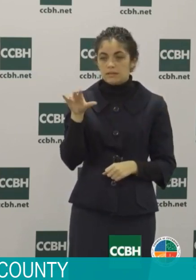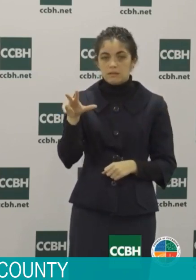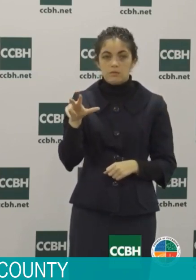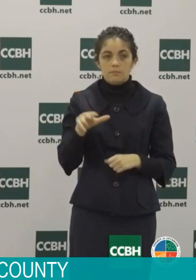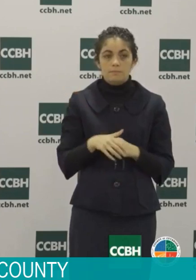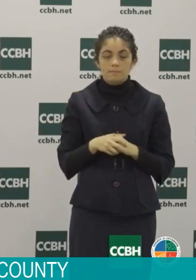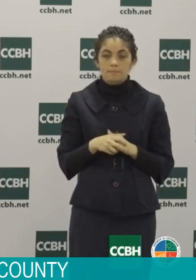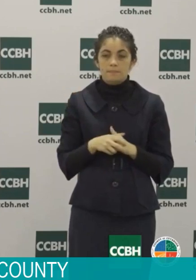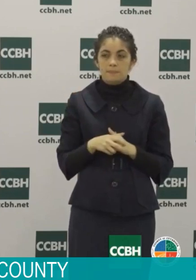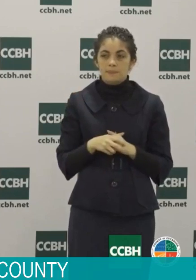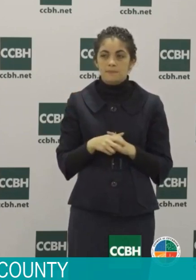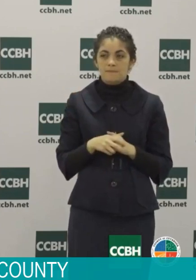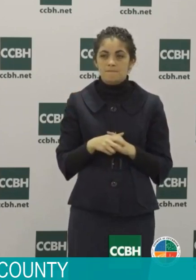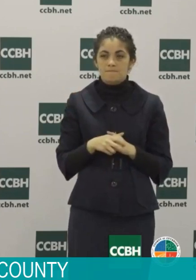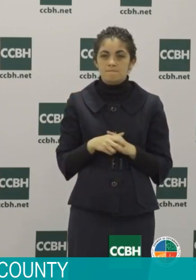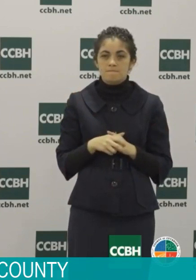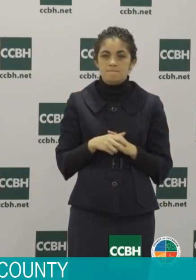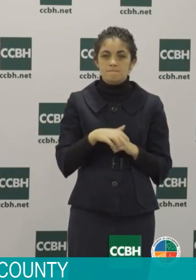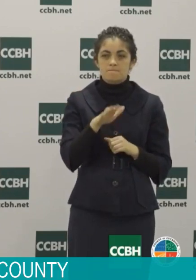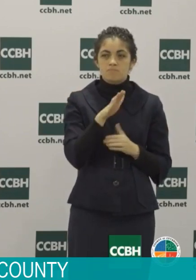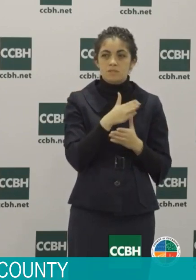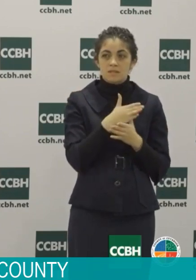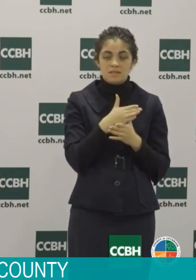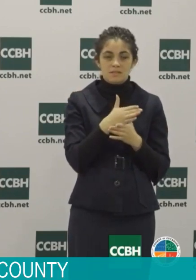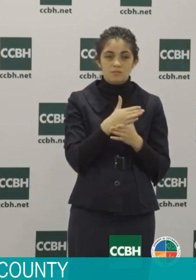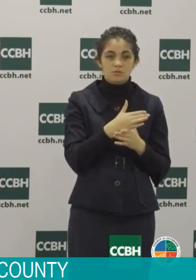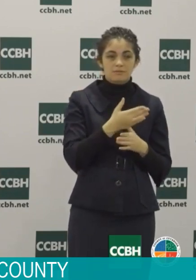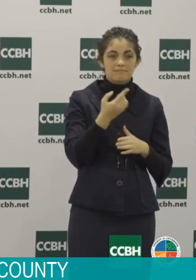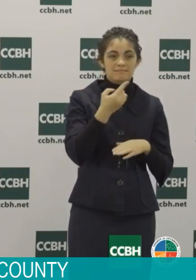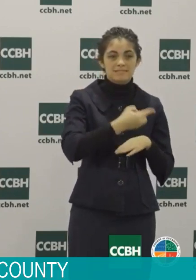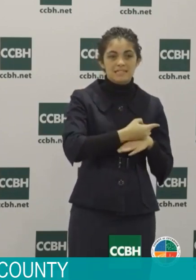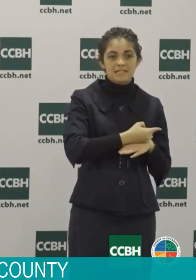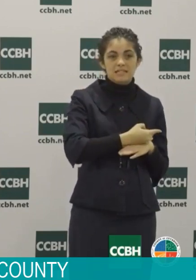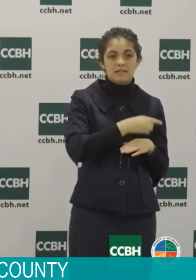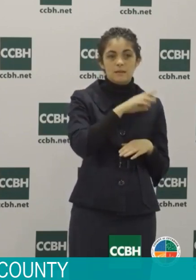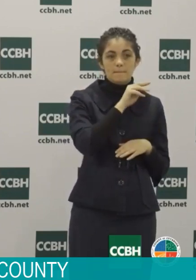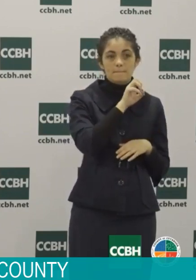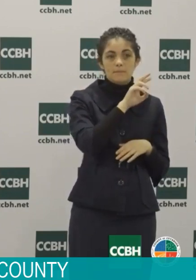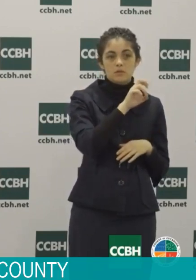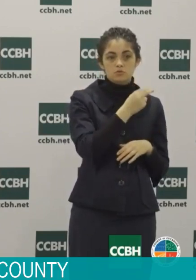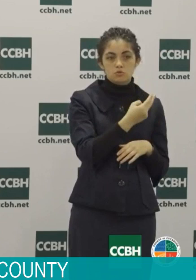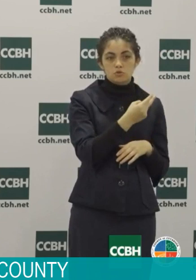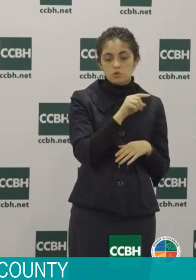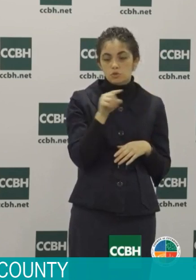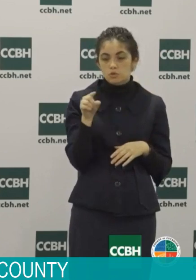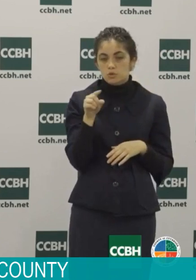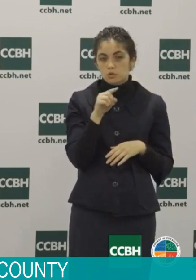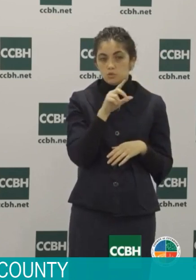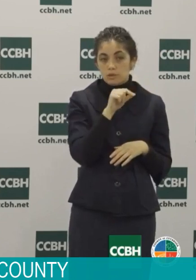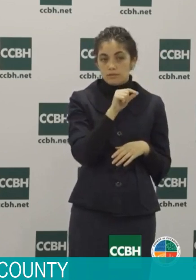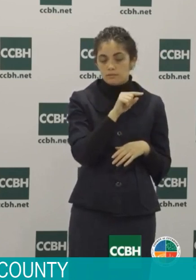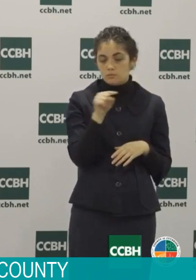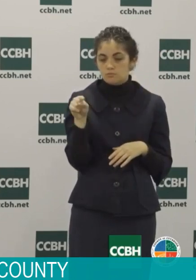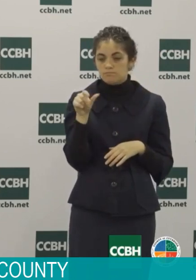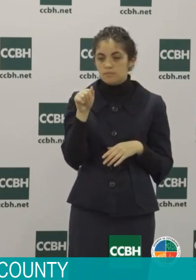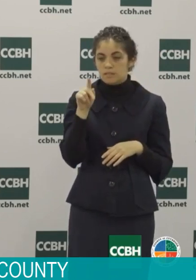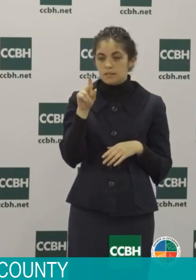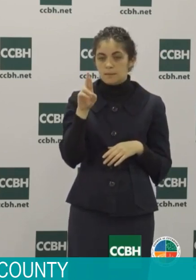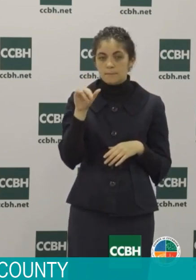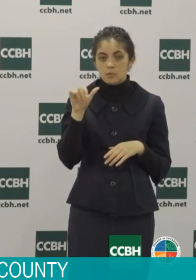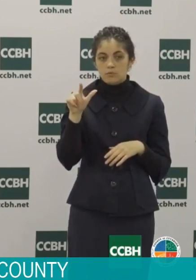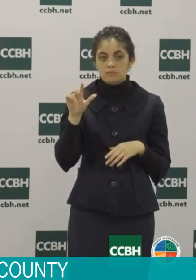93. The range of death dates is March 20th to April 7th.